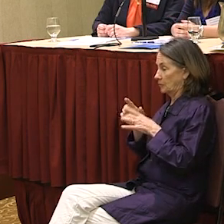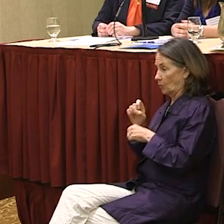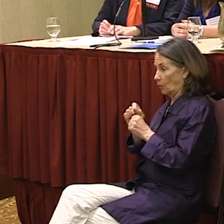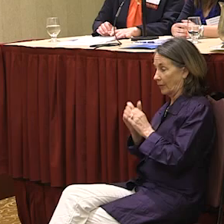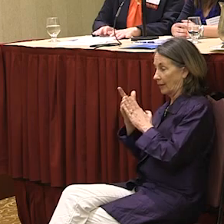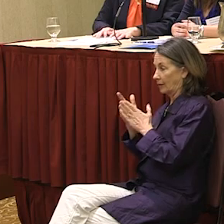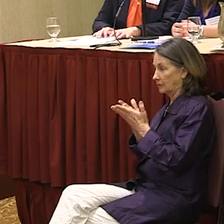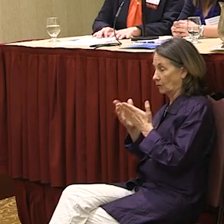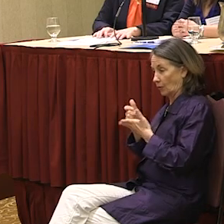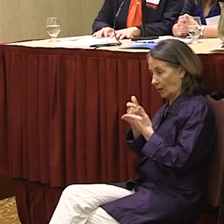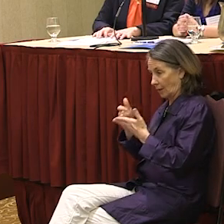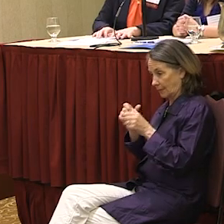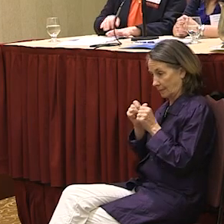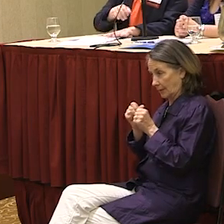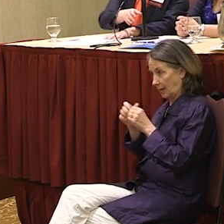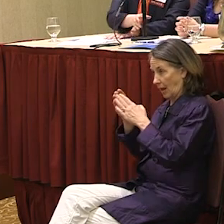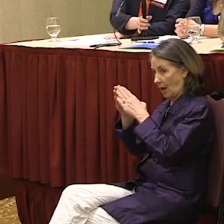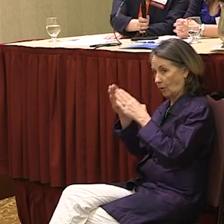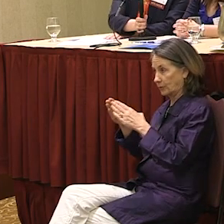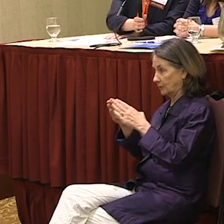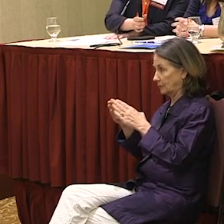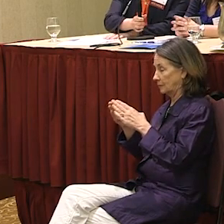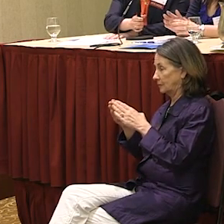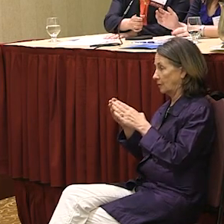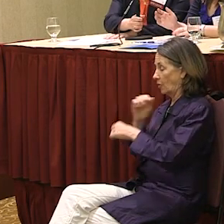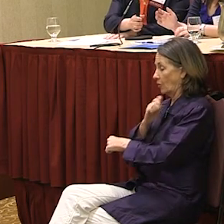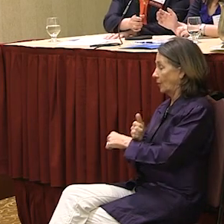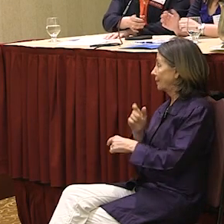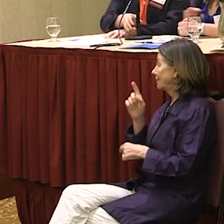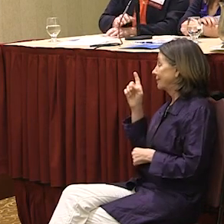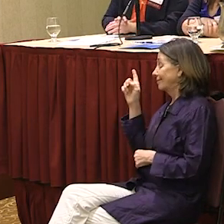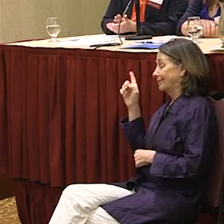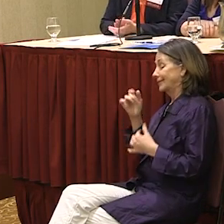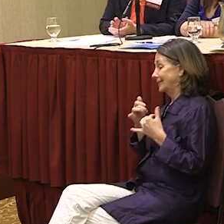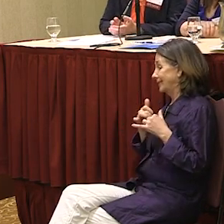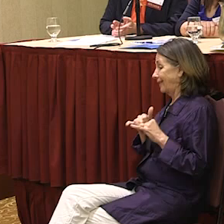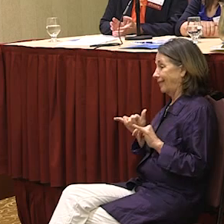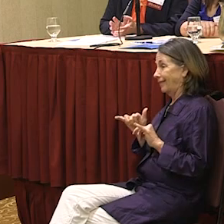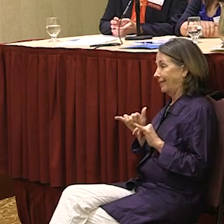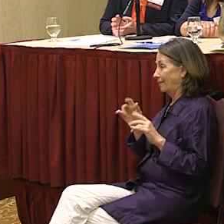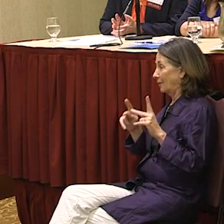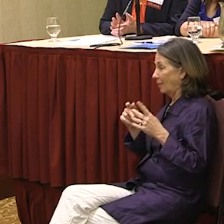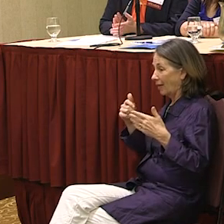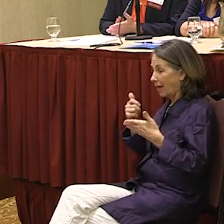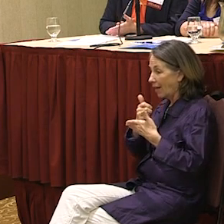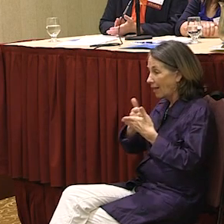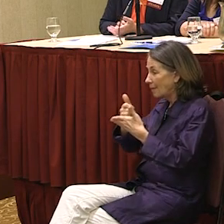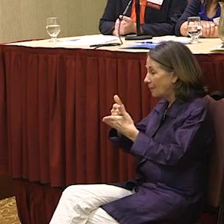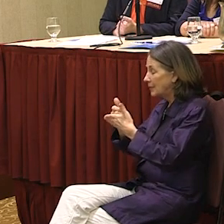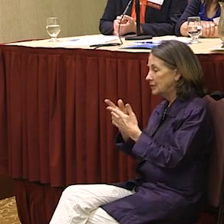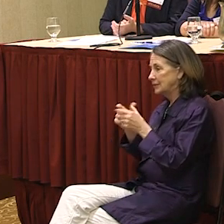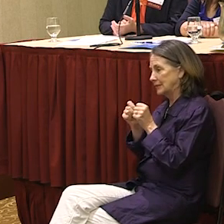legal services to help Jenny maintain her housing. Still, with all of the agencies and services involved,